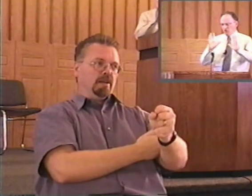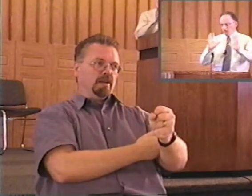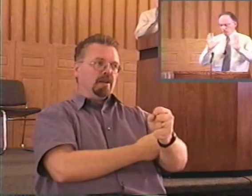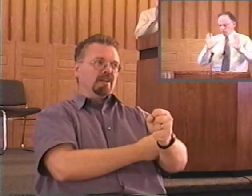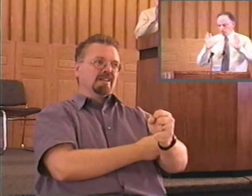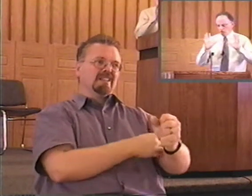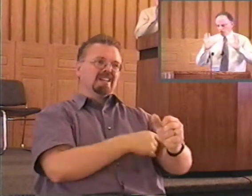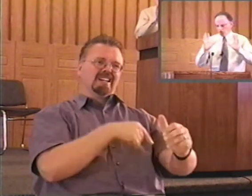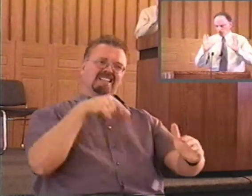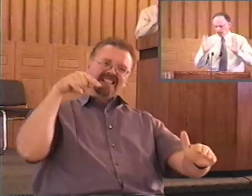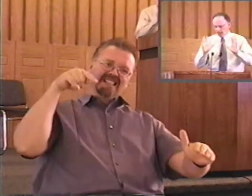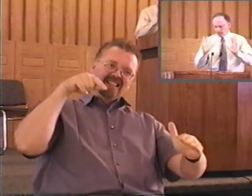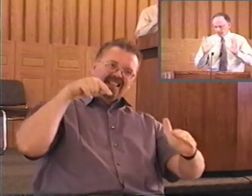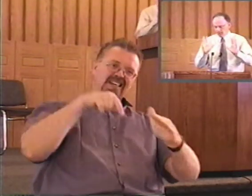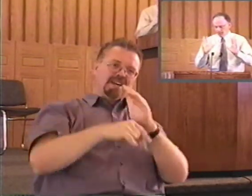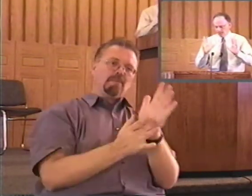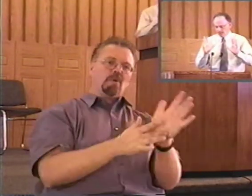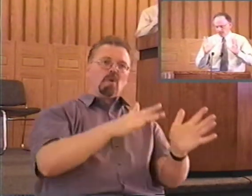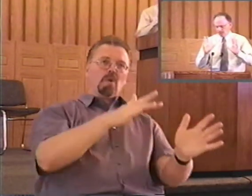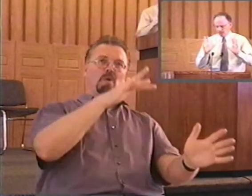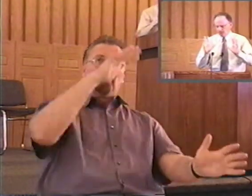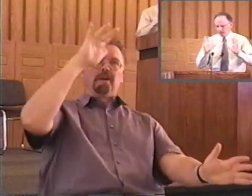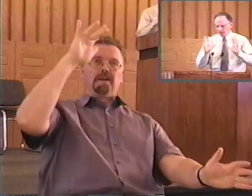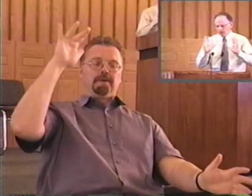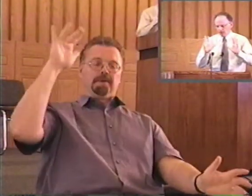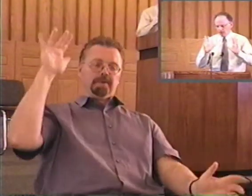Such immense glory.